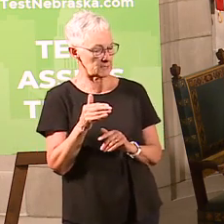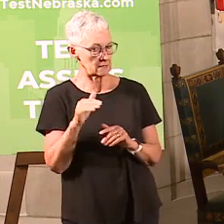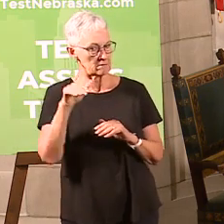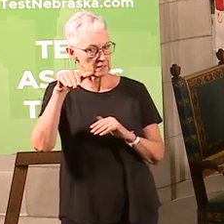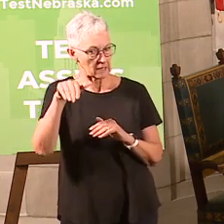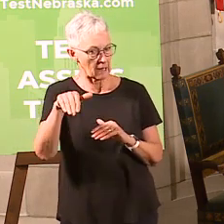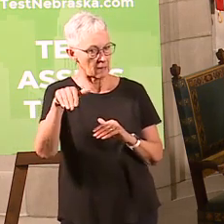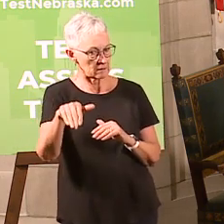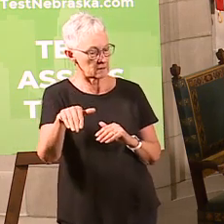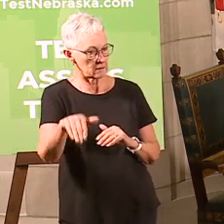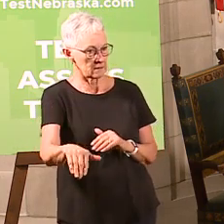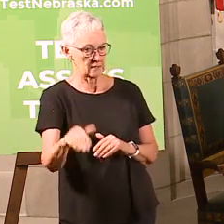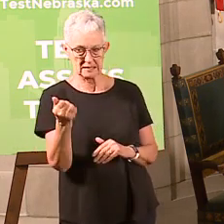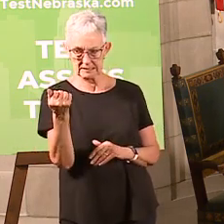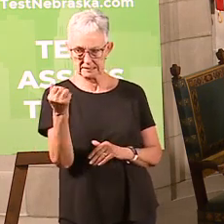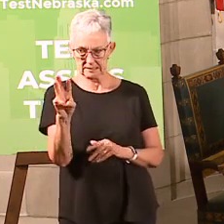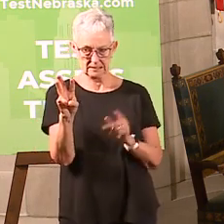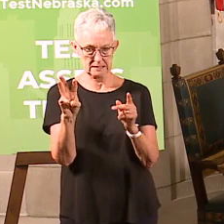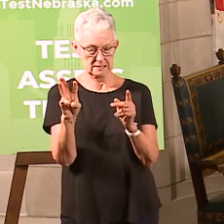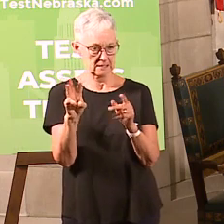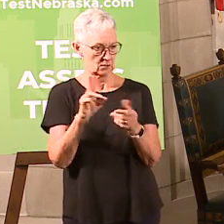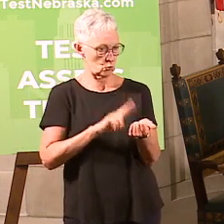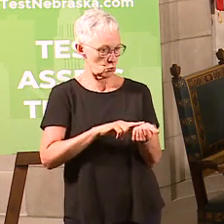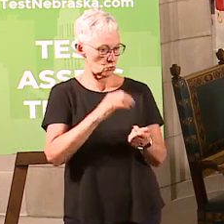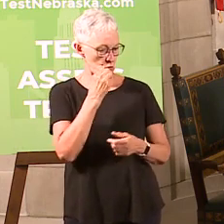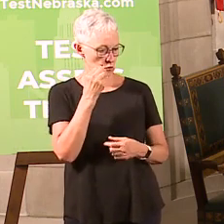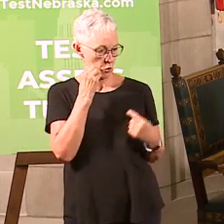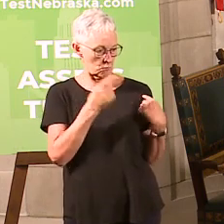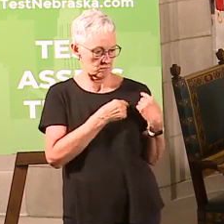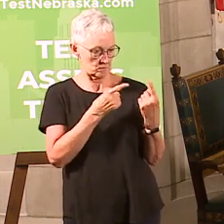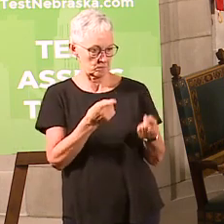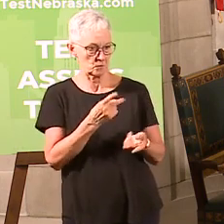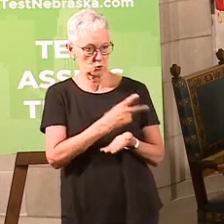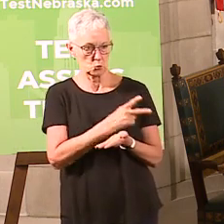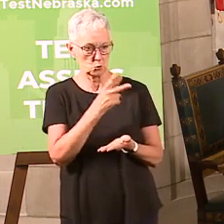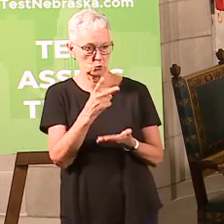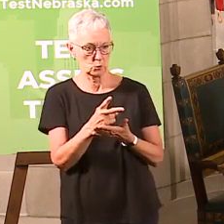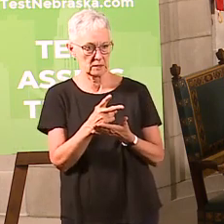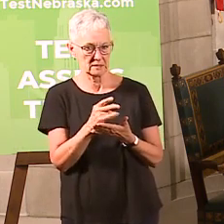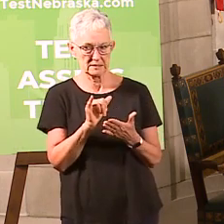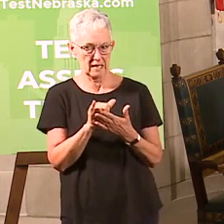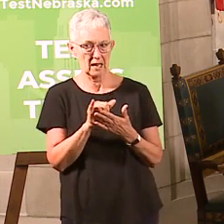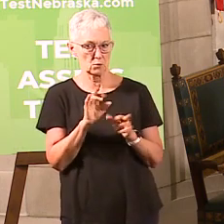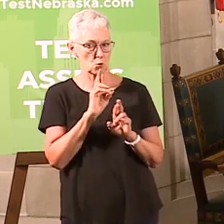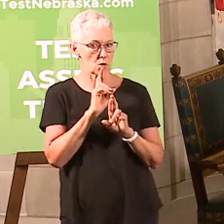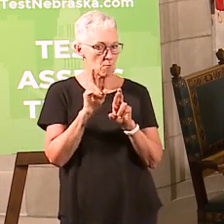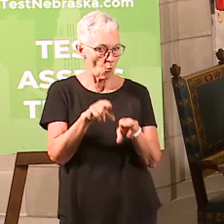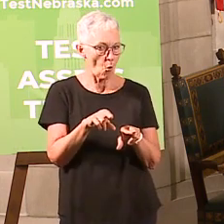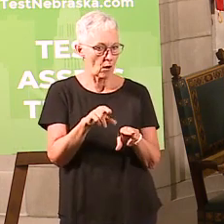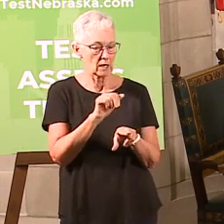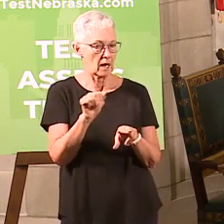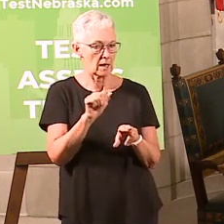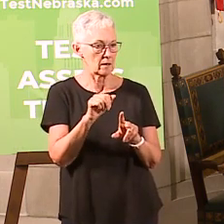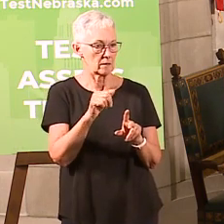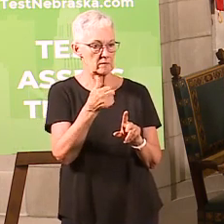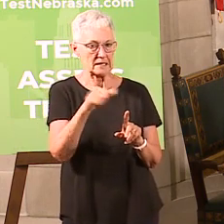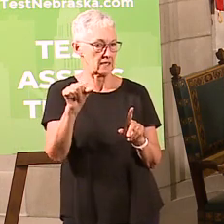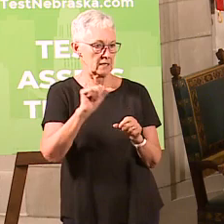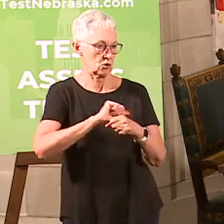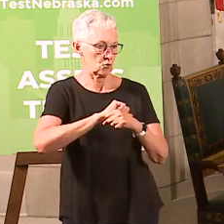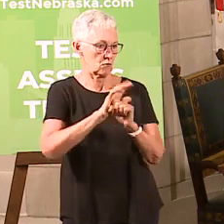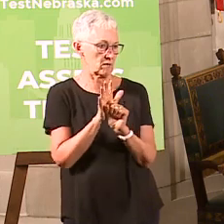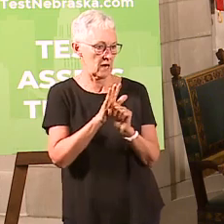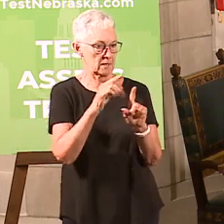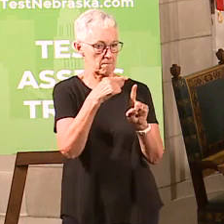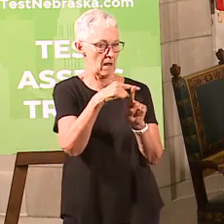only 16 facilities in the last 2 weeks that have reported either a positive resident or a positive staff member at